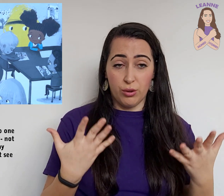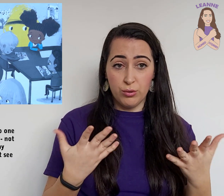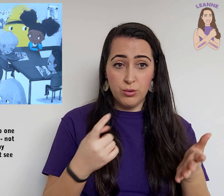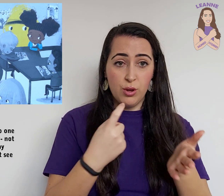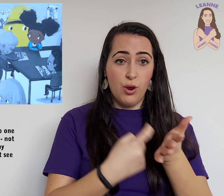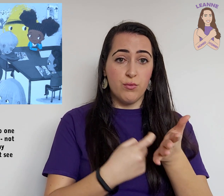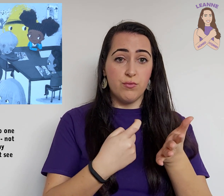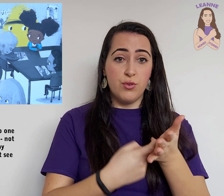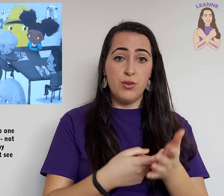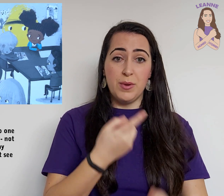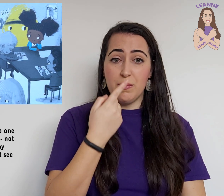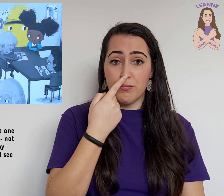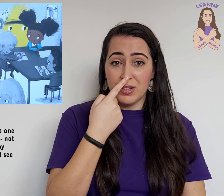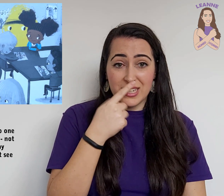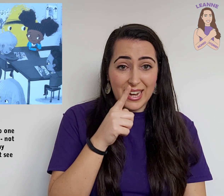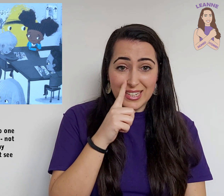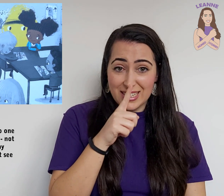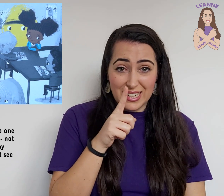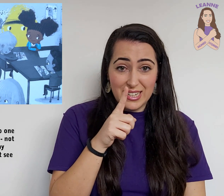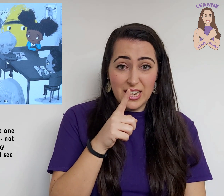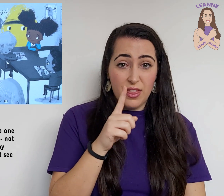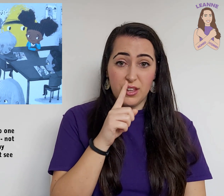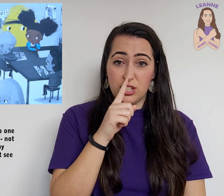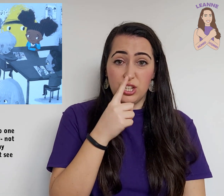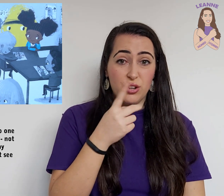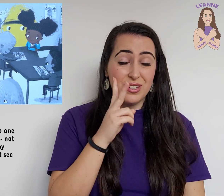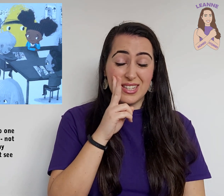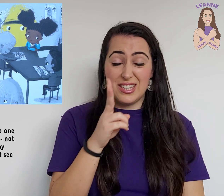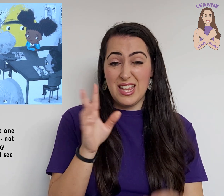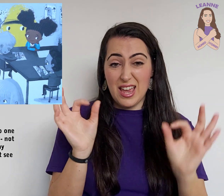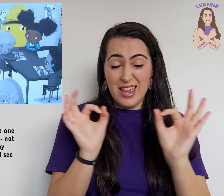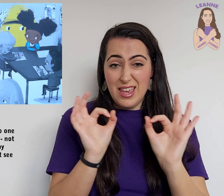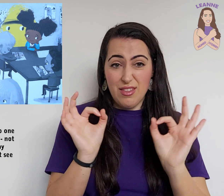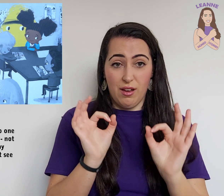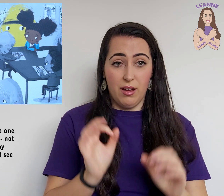So Ruby pretended that she couldn't see it either.